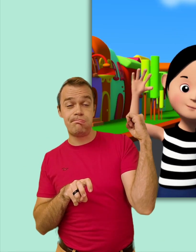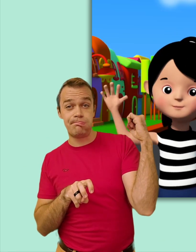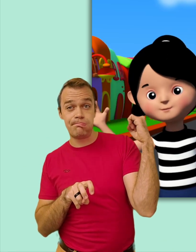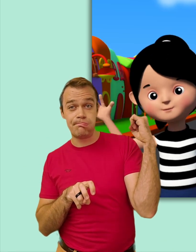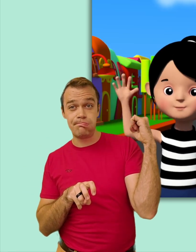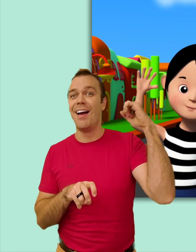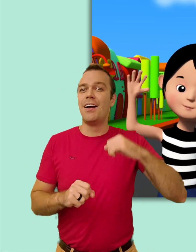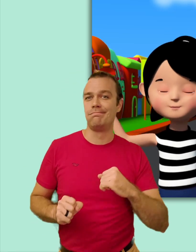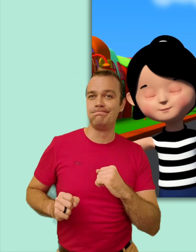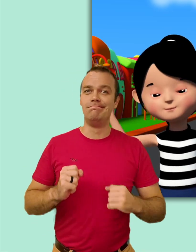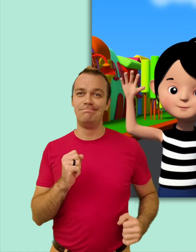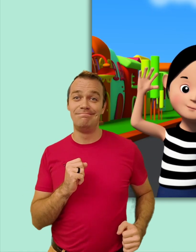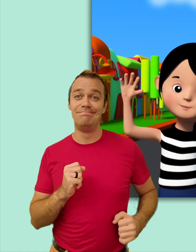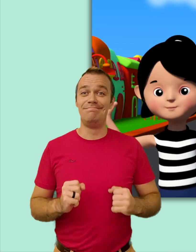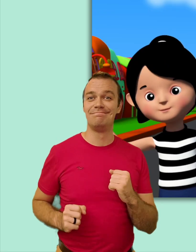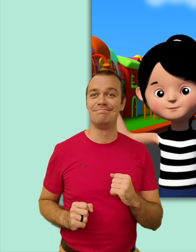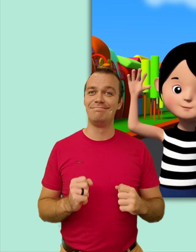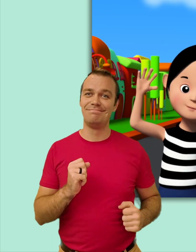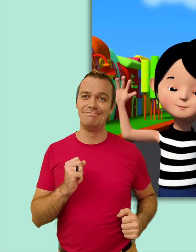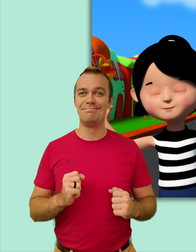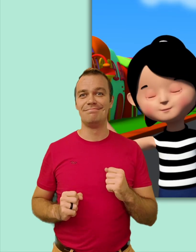hi-ho, hi-ho.